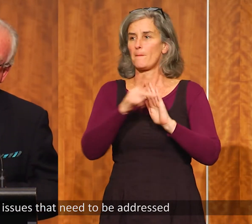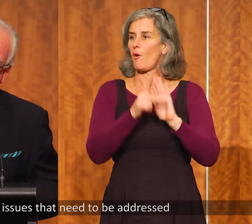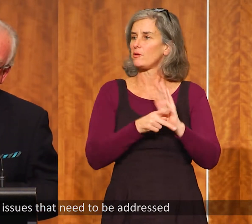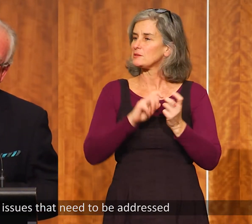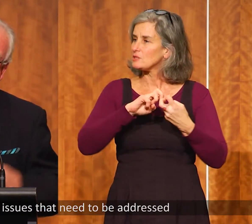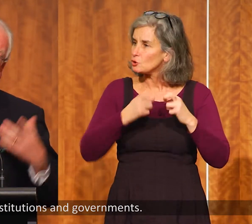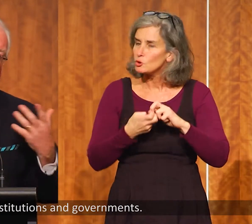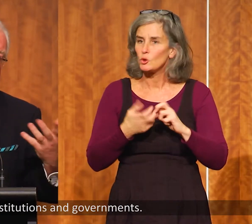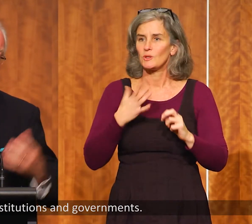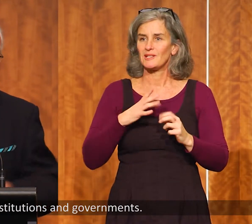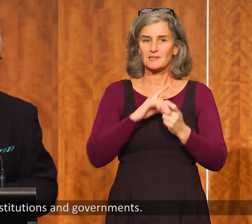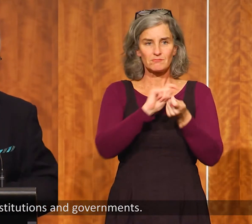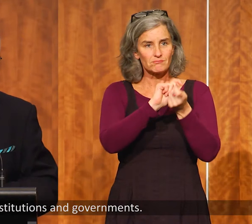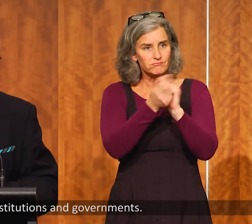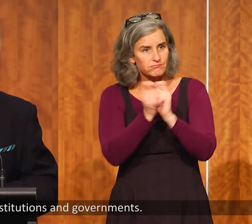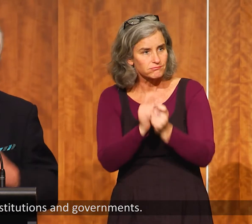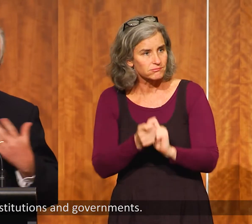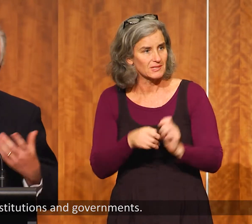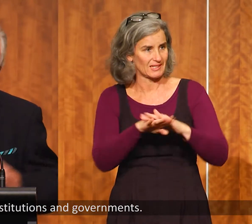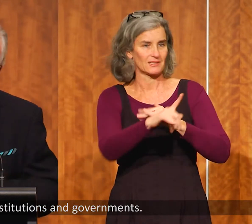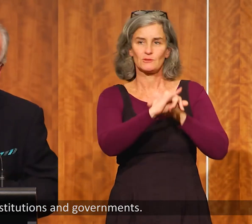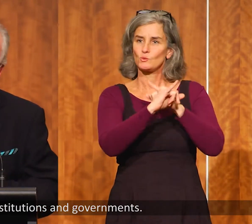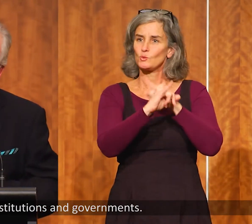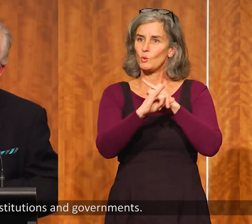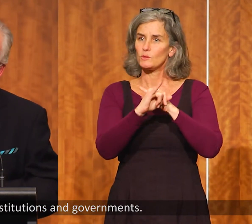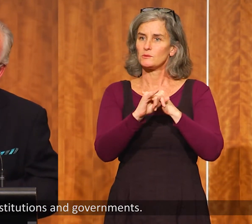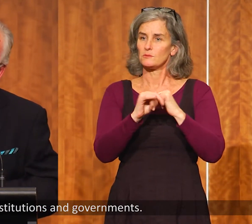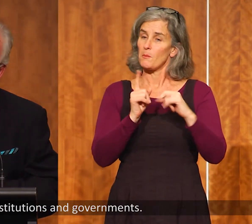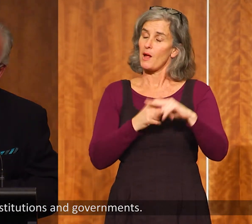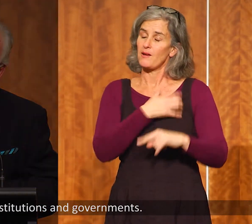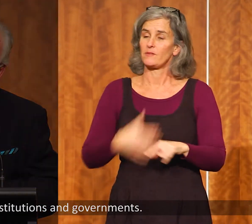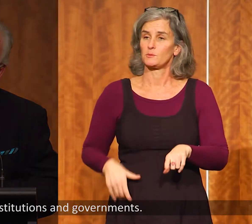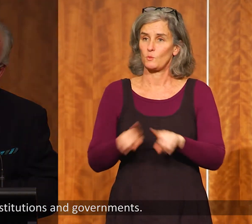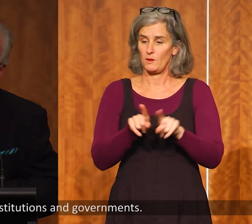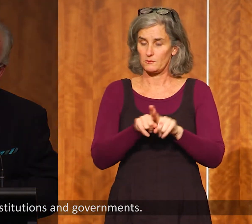issues that need to be addressed by institutions and in fact by governments.